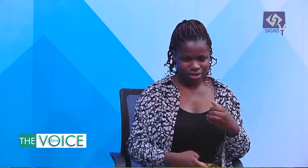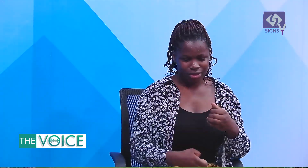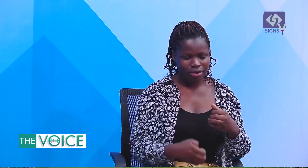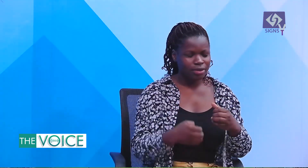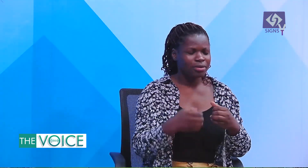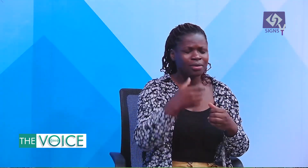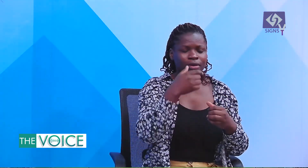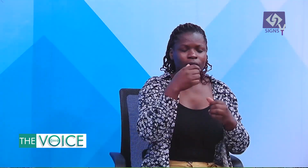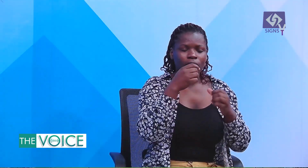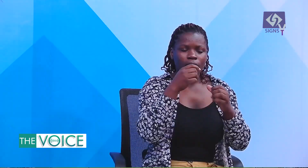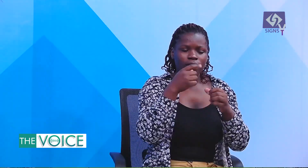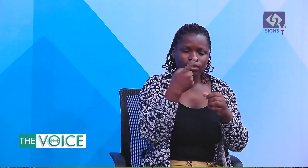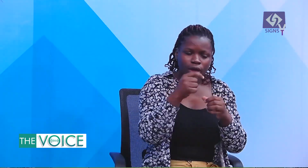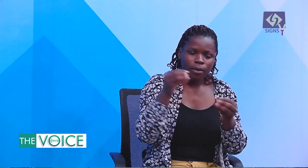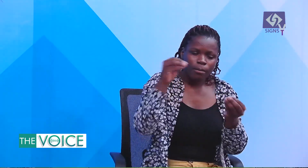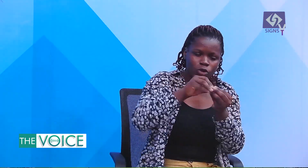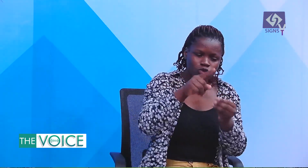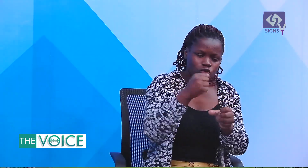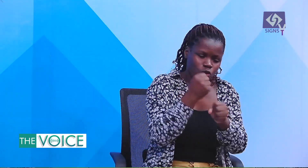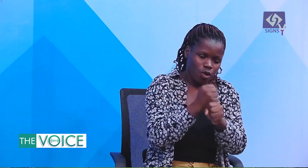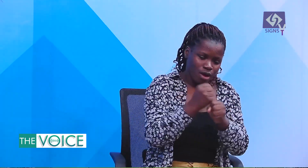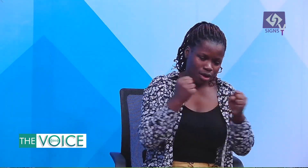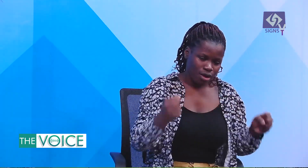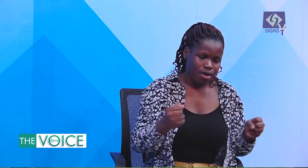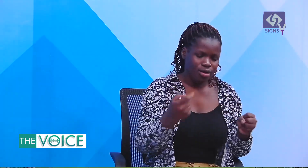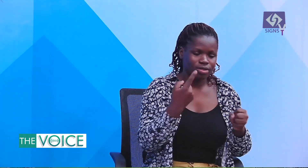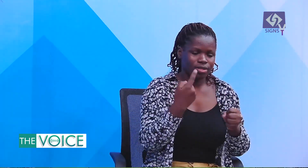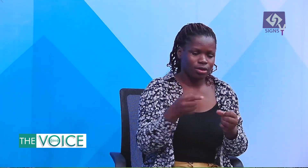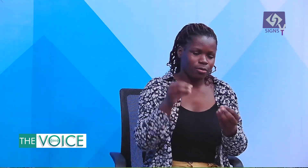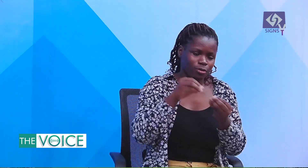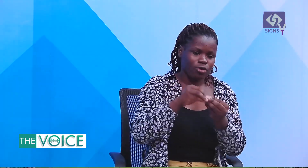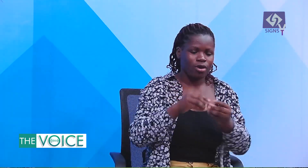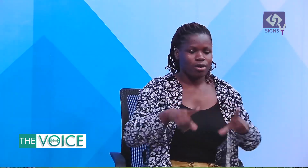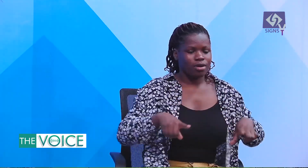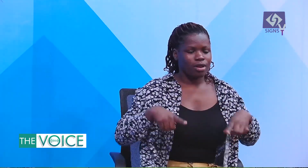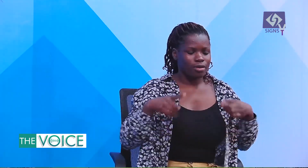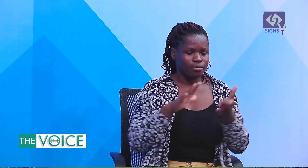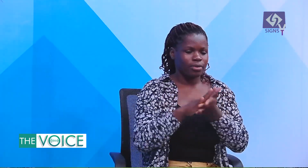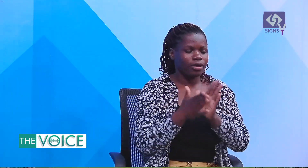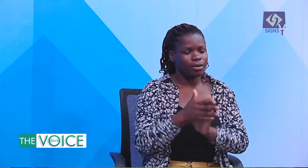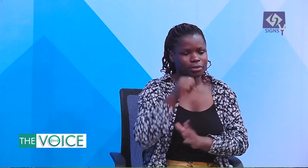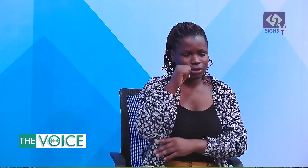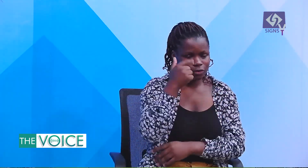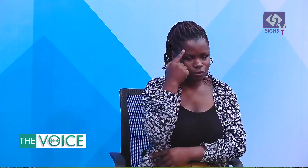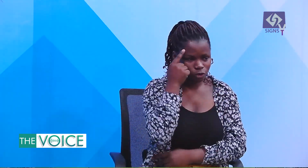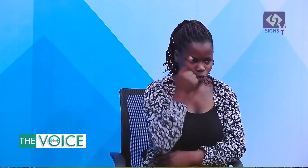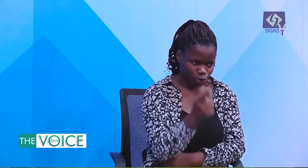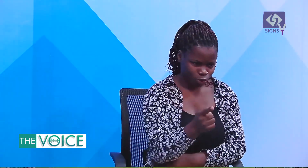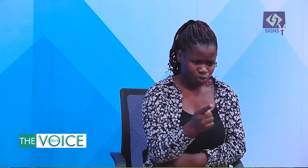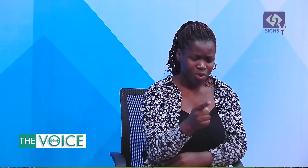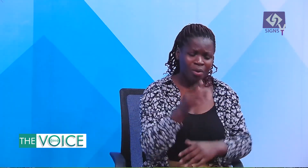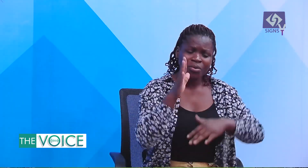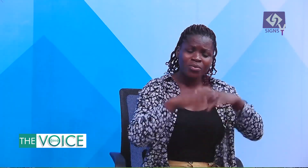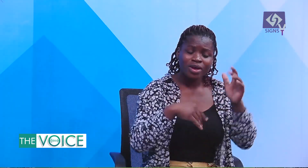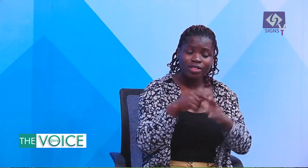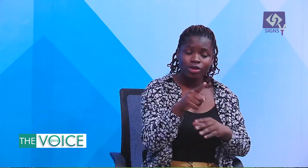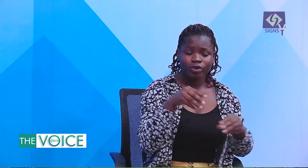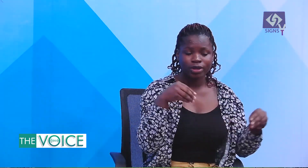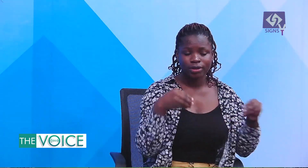have fulfilling lives, and I'll really want to say that we really are ready to work